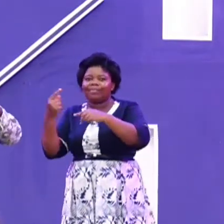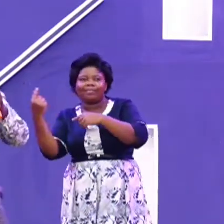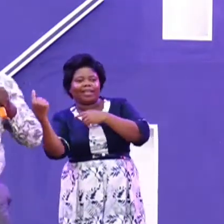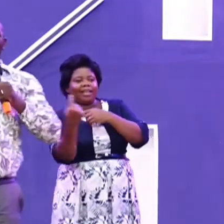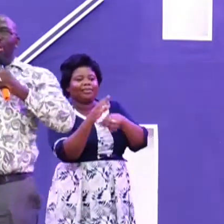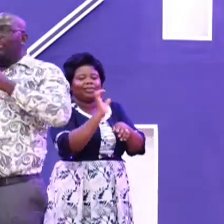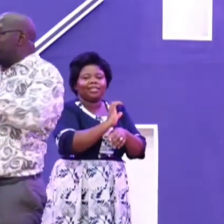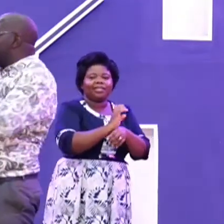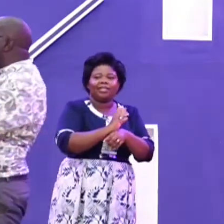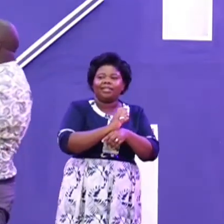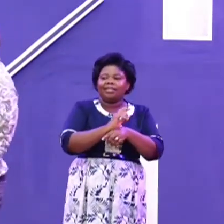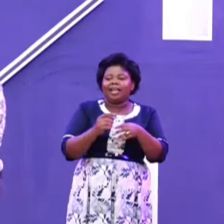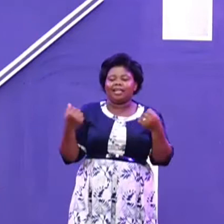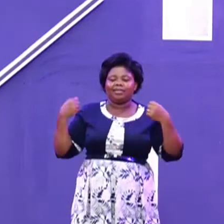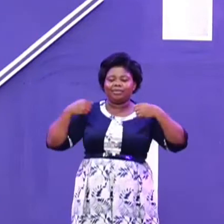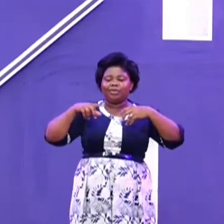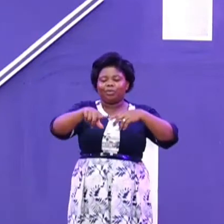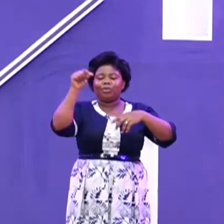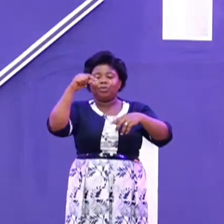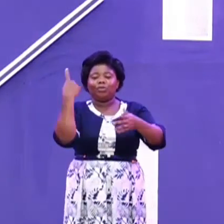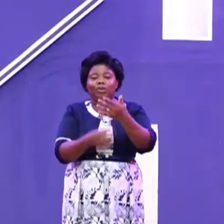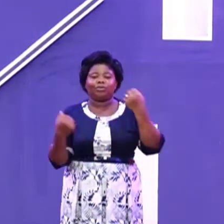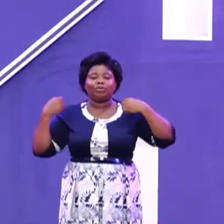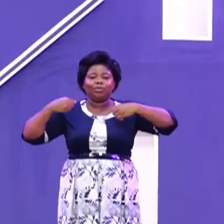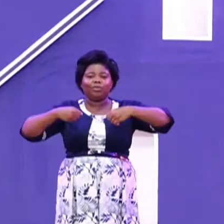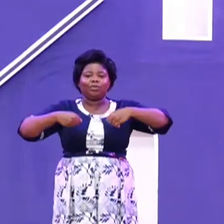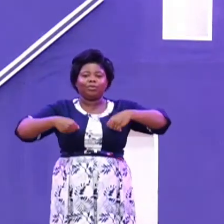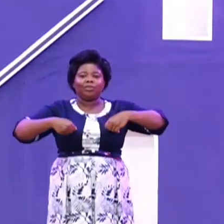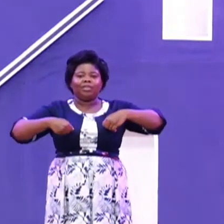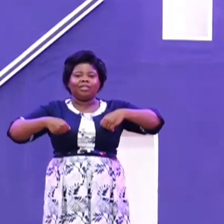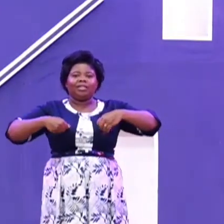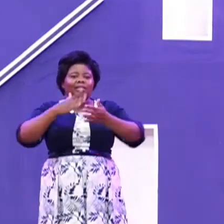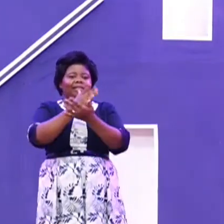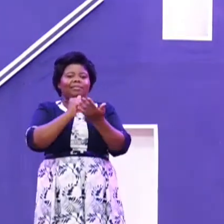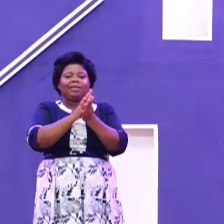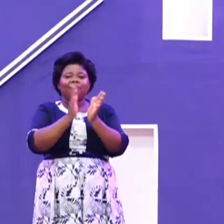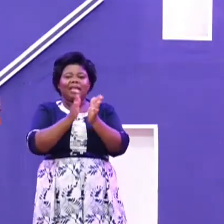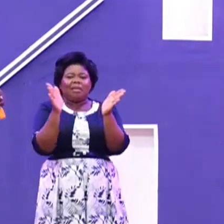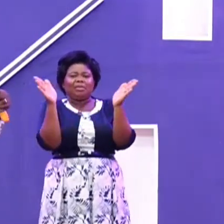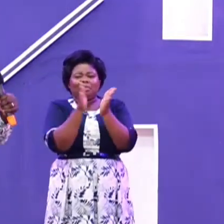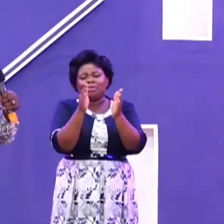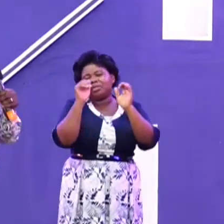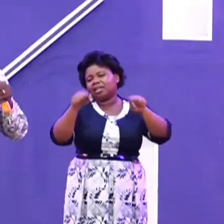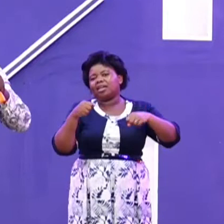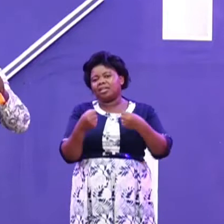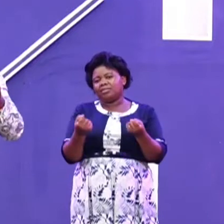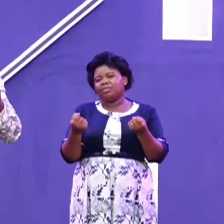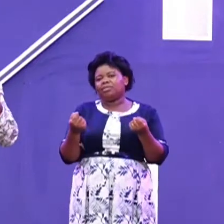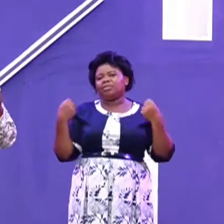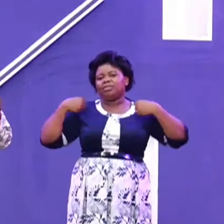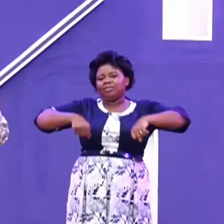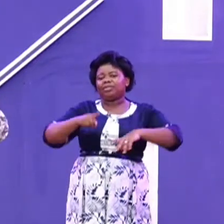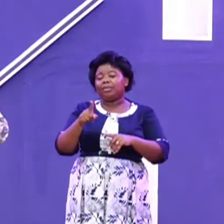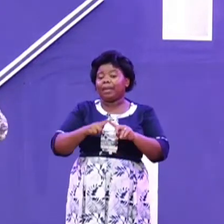you come to church. Nolondako kyono yambala. And you choose what to dress. Ebimu bigeze na off size tabicha kutuka. Others no longer even fit you. Niye mu